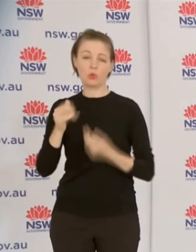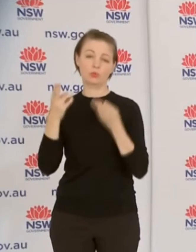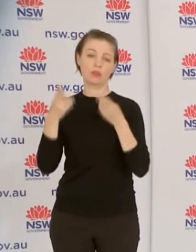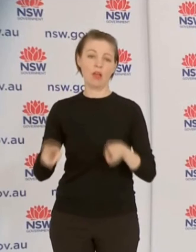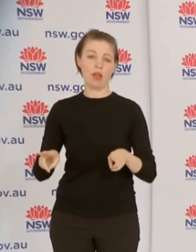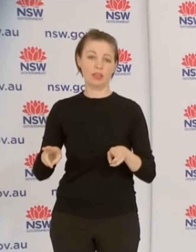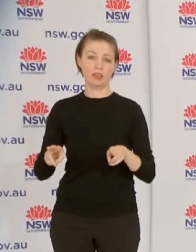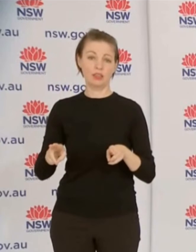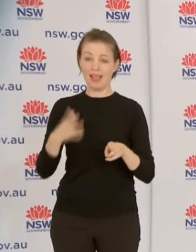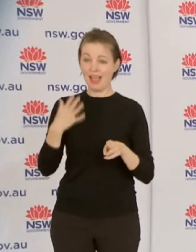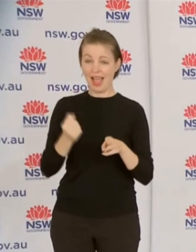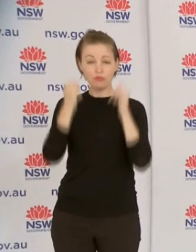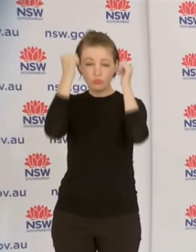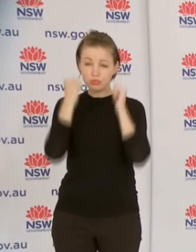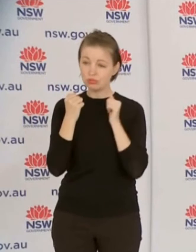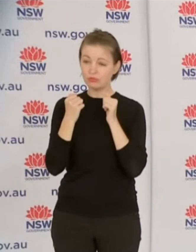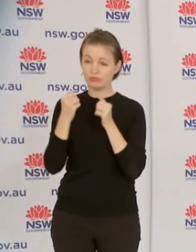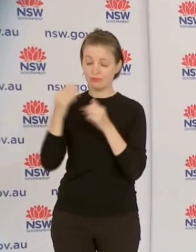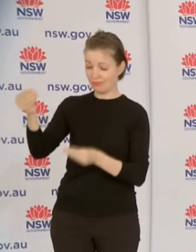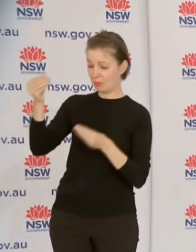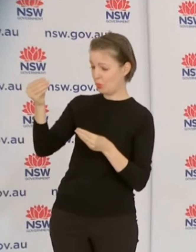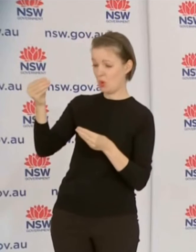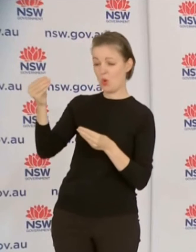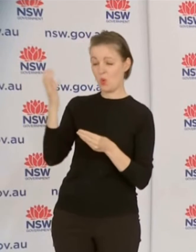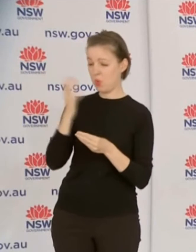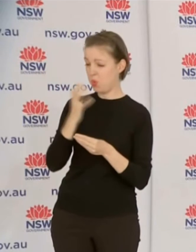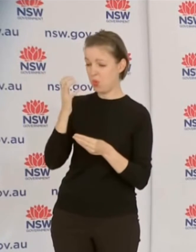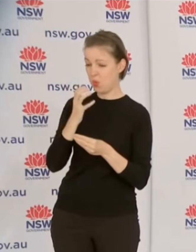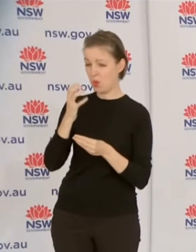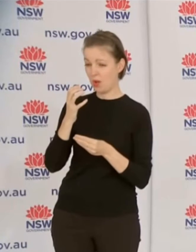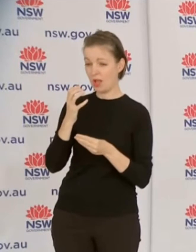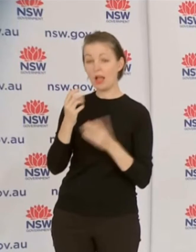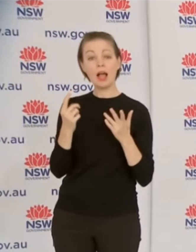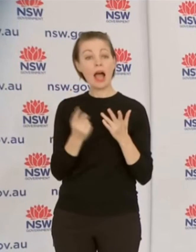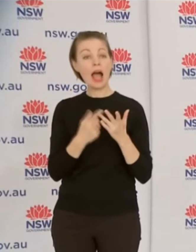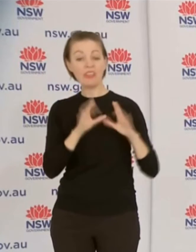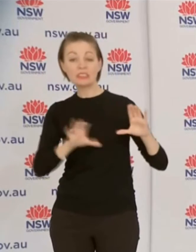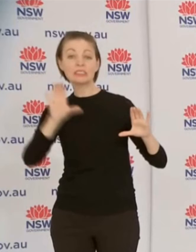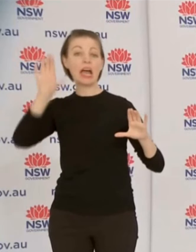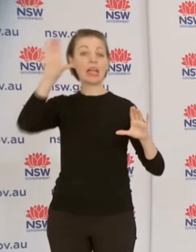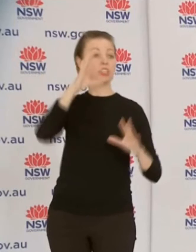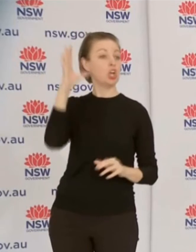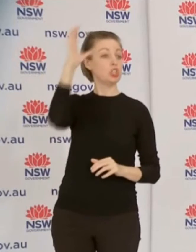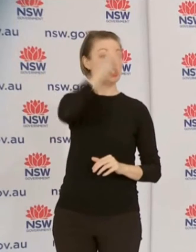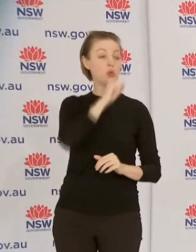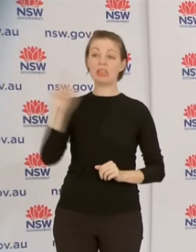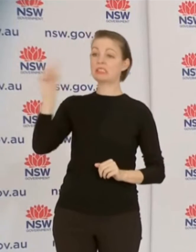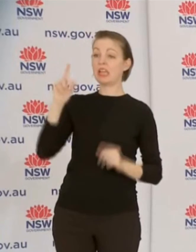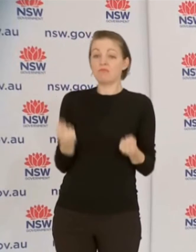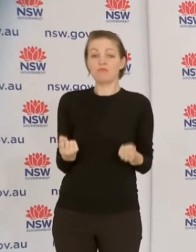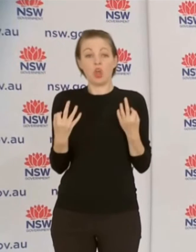stark. And I say to the other states, don't assume because you don't have cases today, you won't tomorrow, the day after. Get ready. Vaccinate